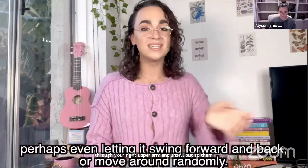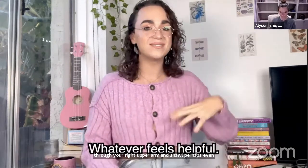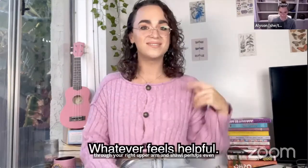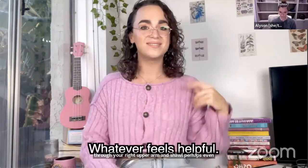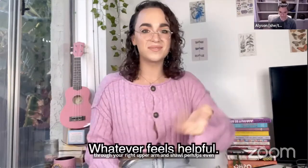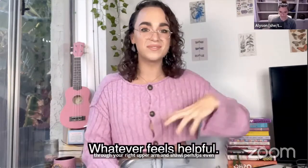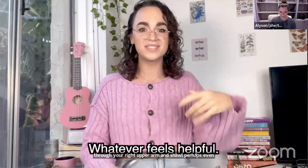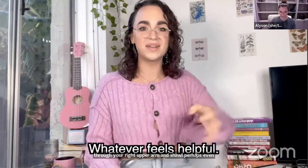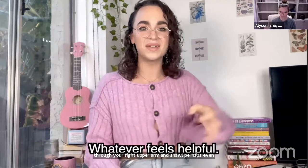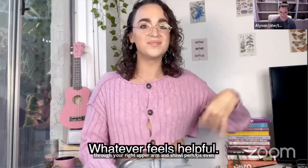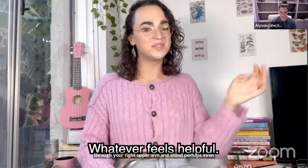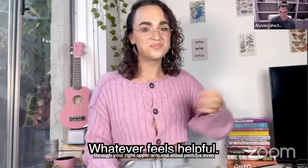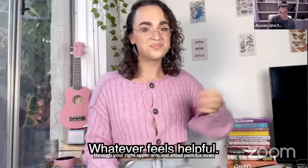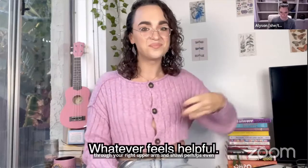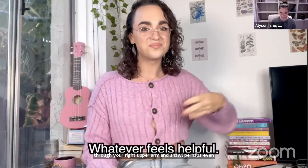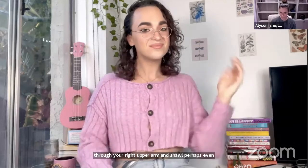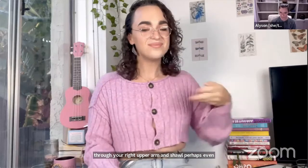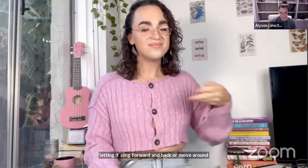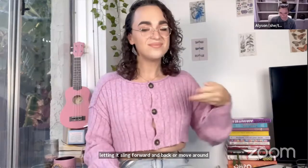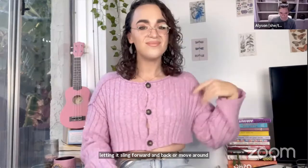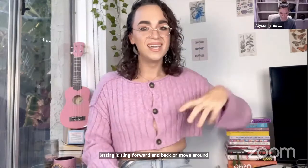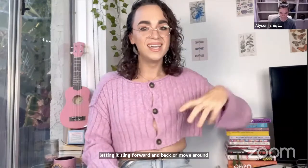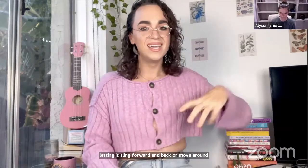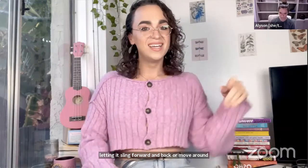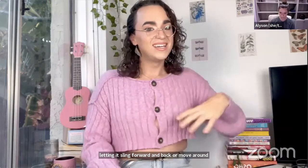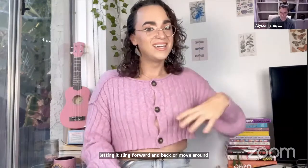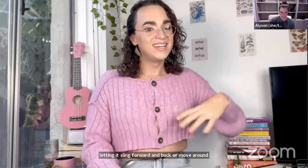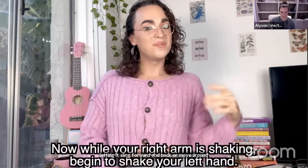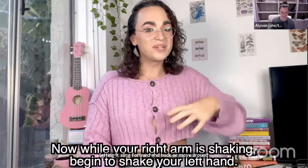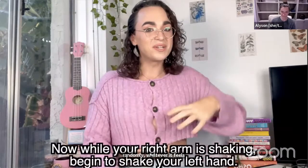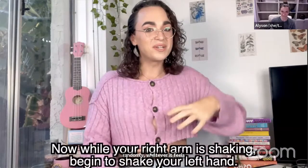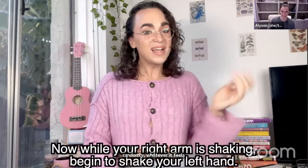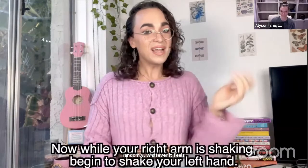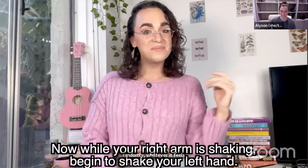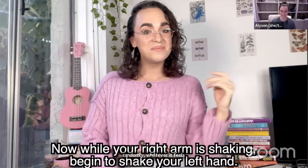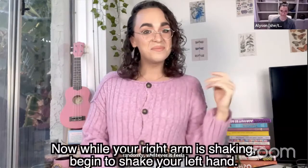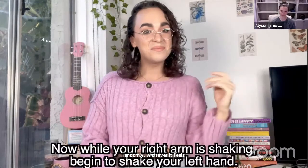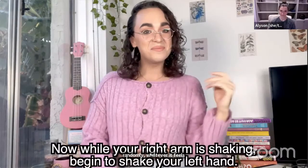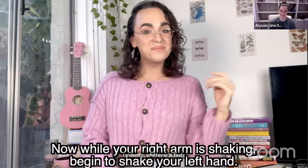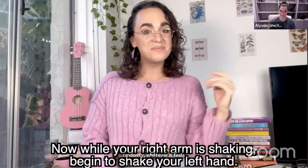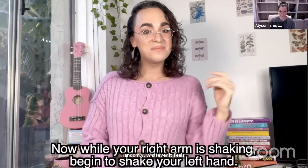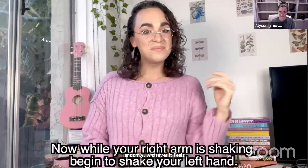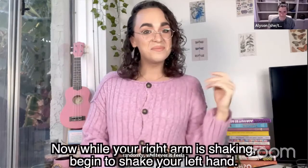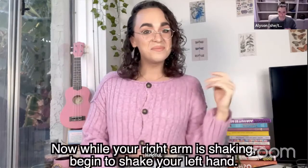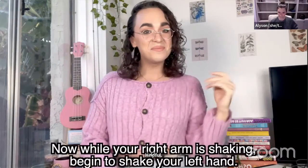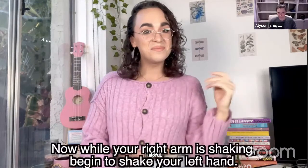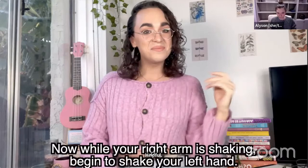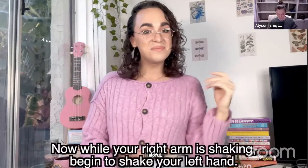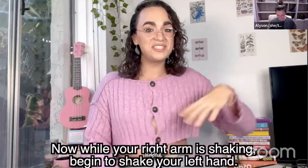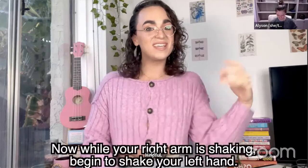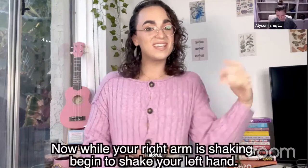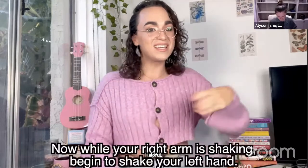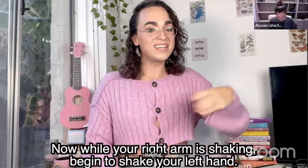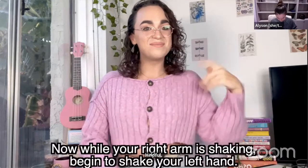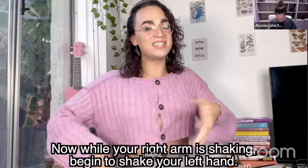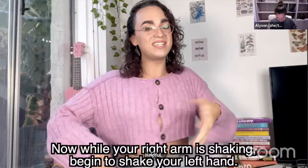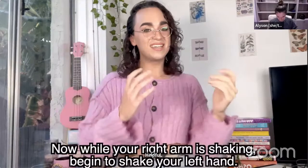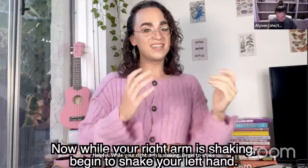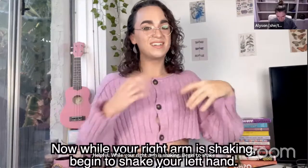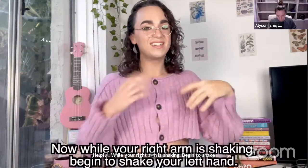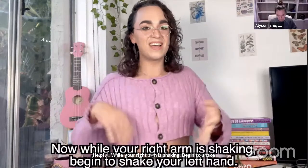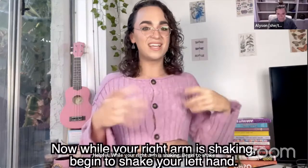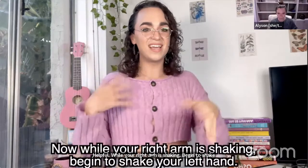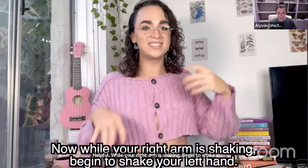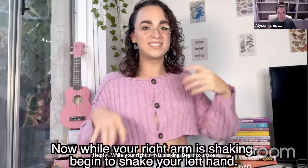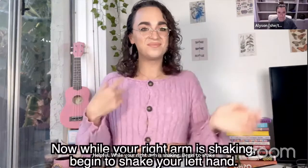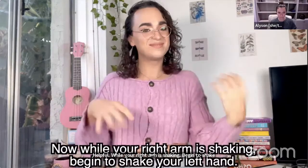randomly, whatever feels helpful. Now while your right arm is shaking, begin to shake your left hand, breathing